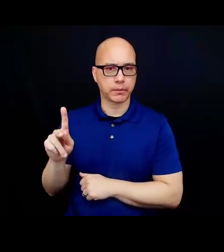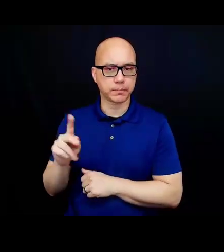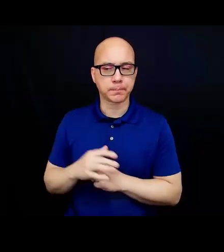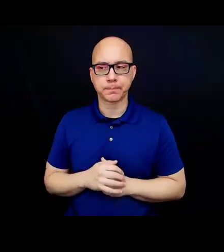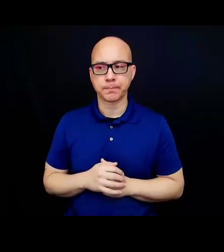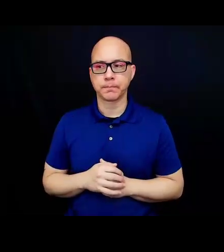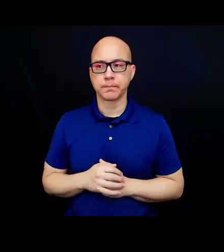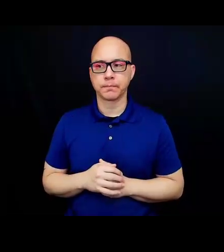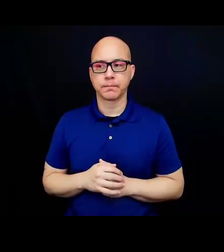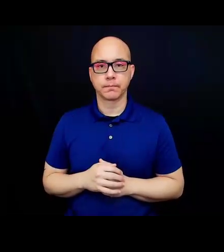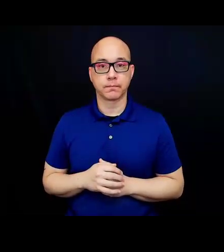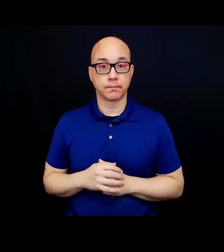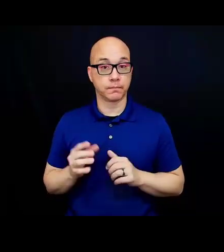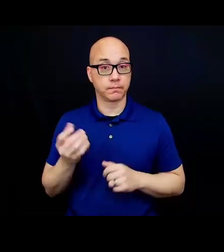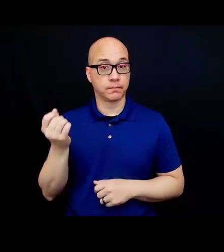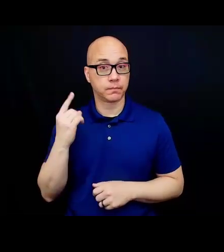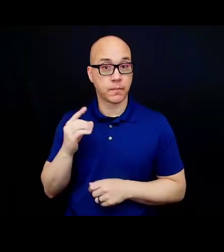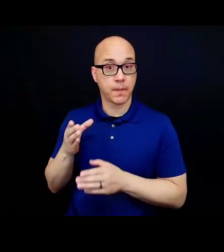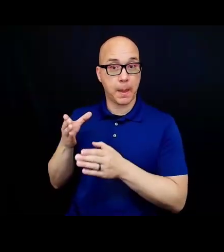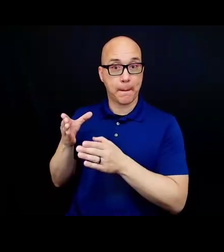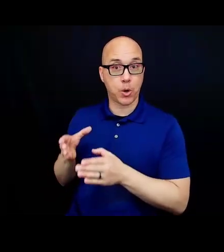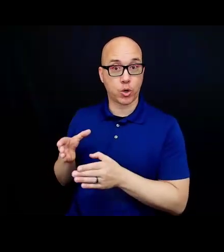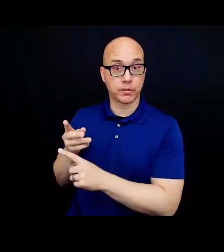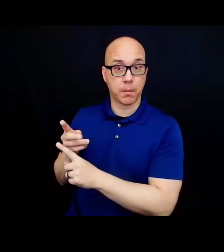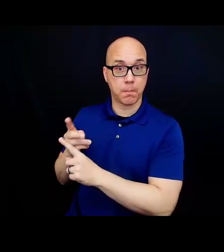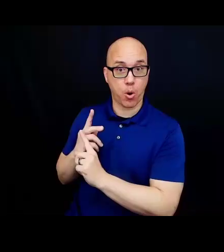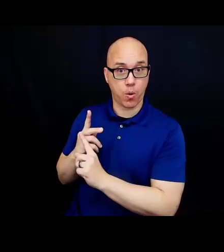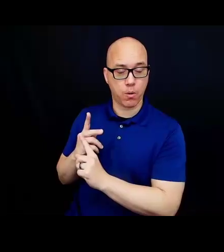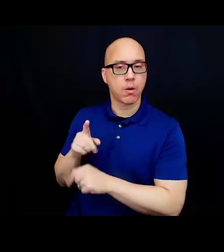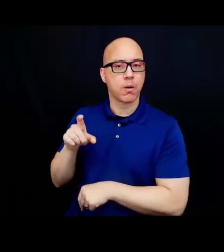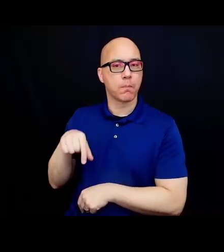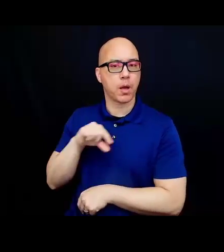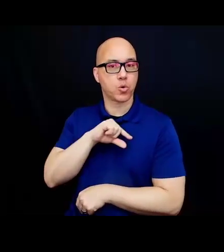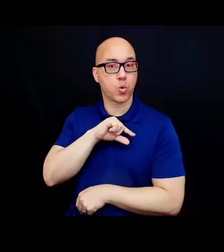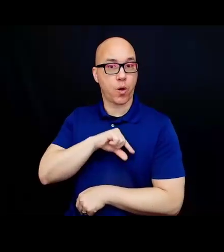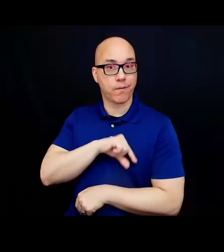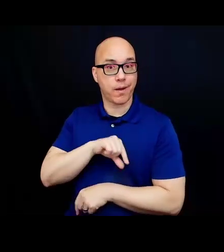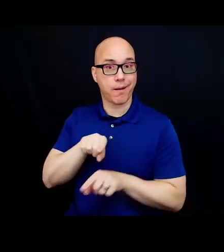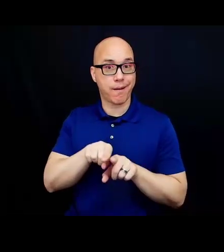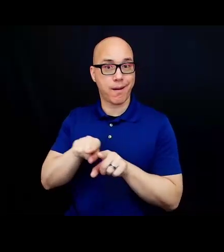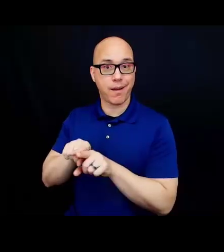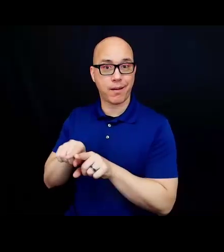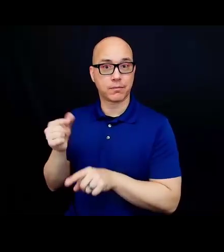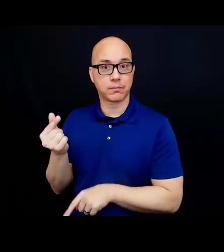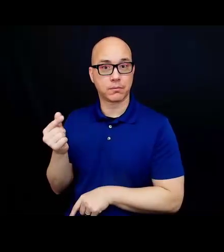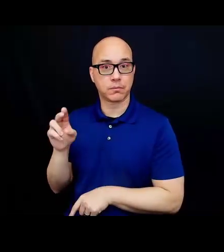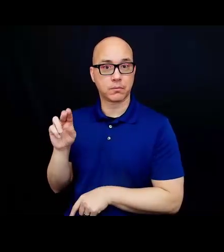understand that the borrower must qualify as a guarantor and the business must be viable.